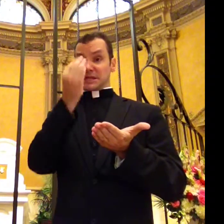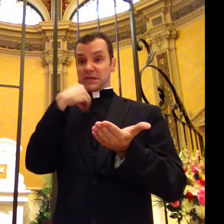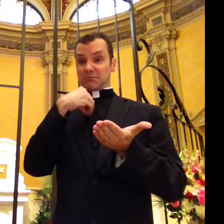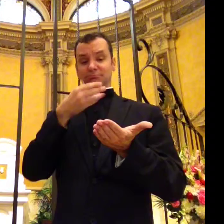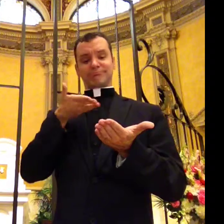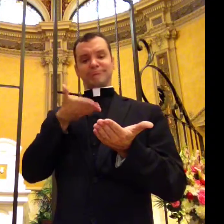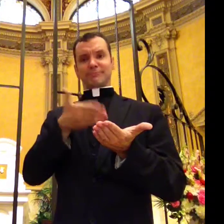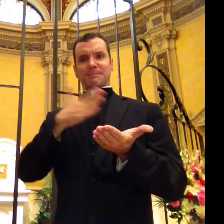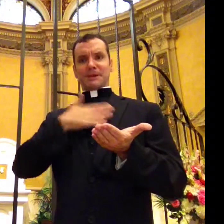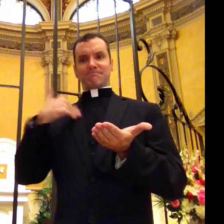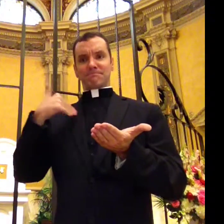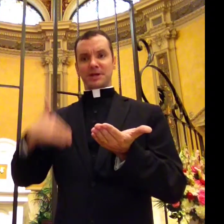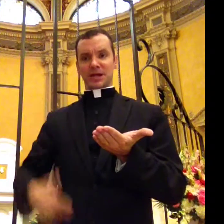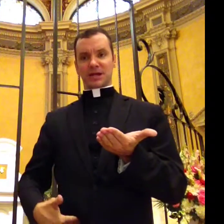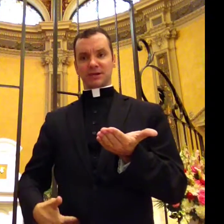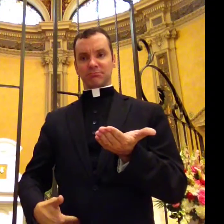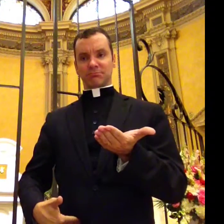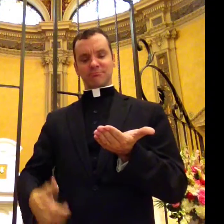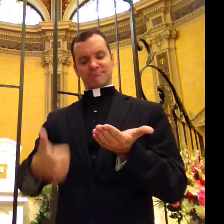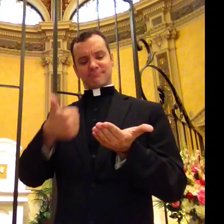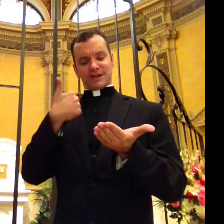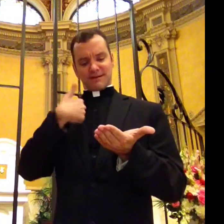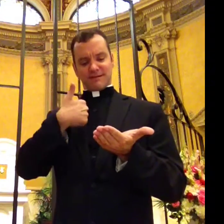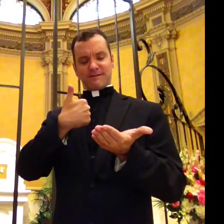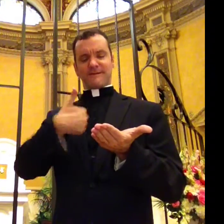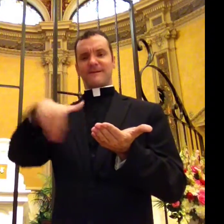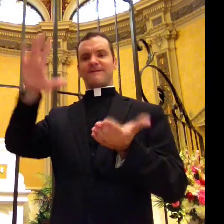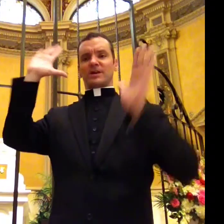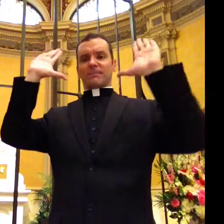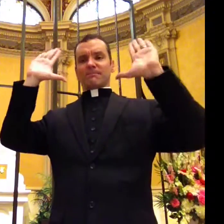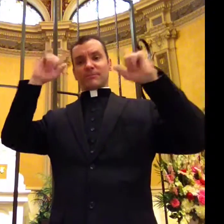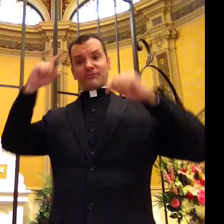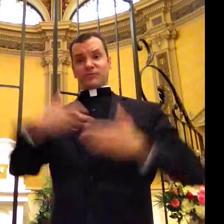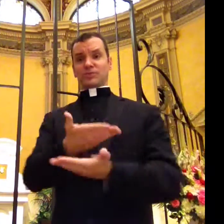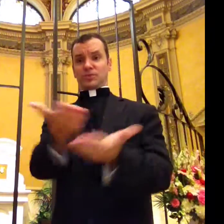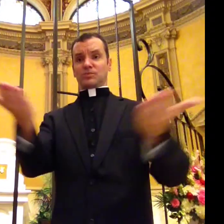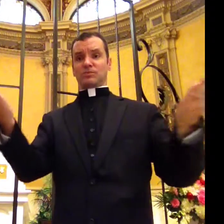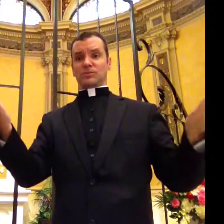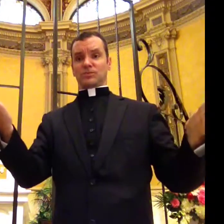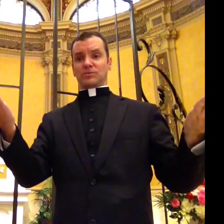and said, "Take and eat this, for this is my body, which will be given up for you."